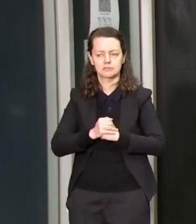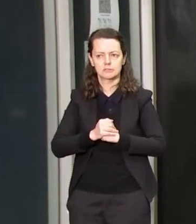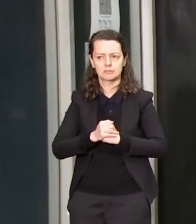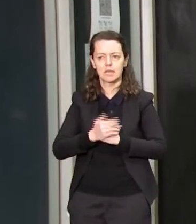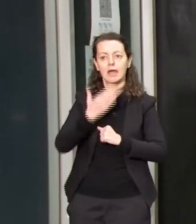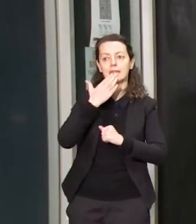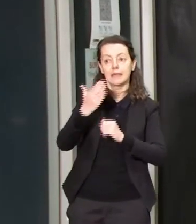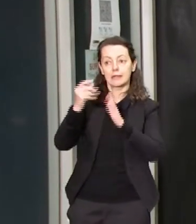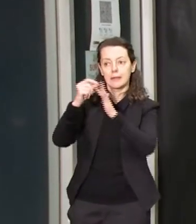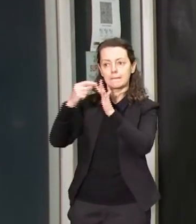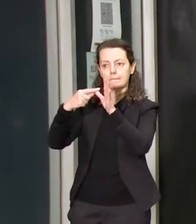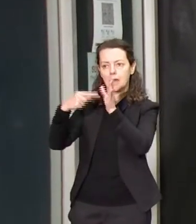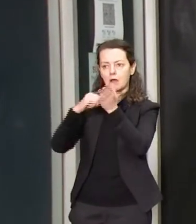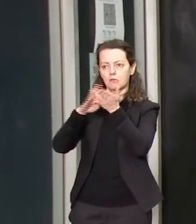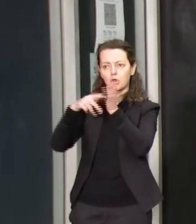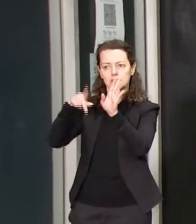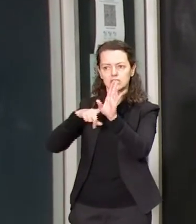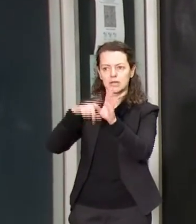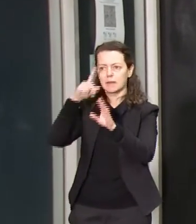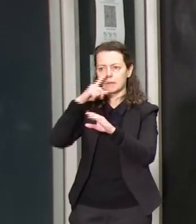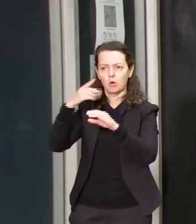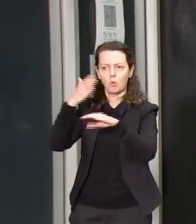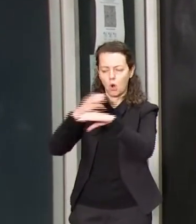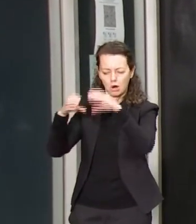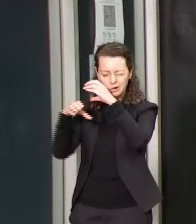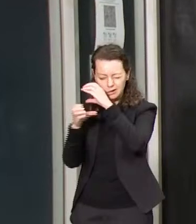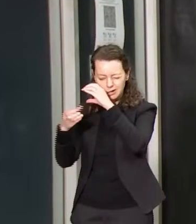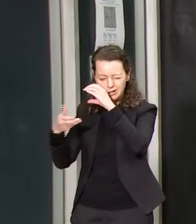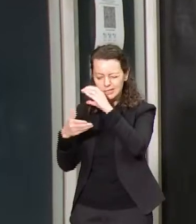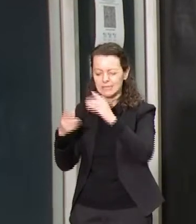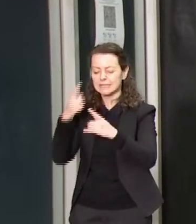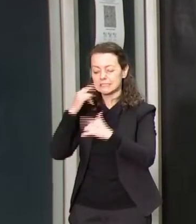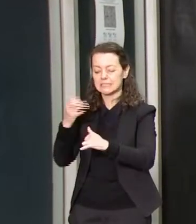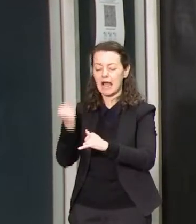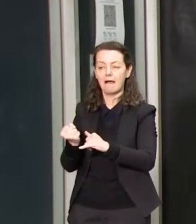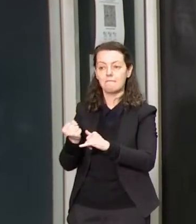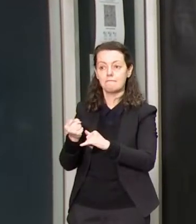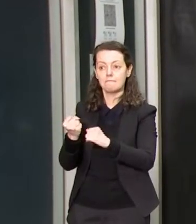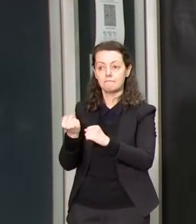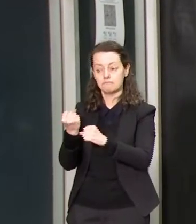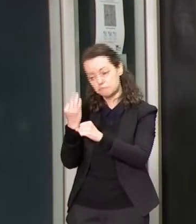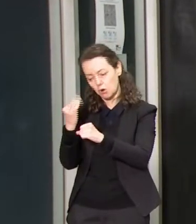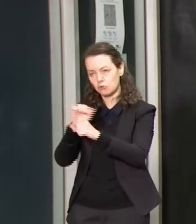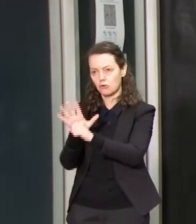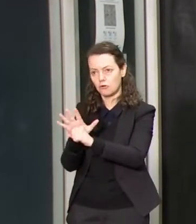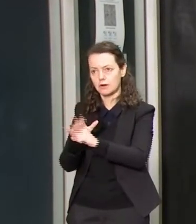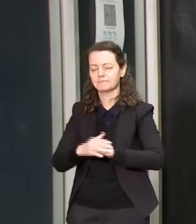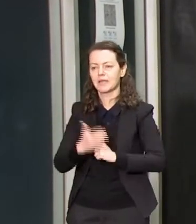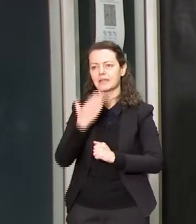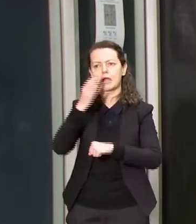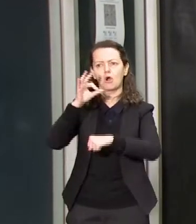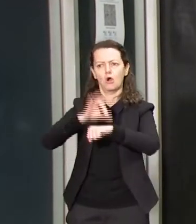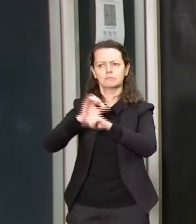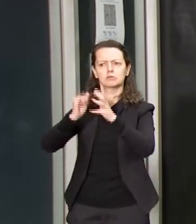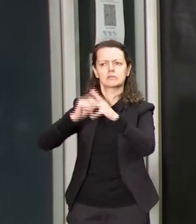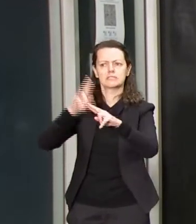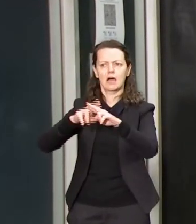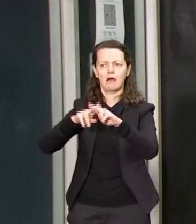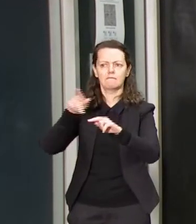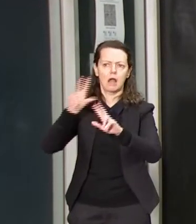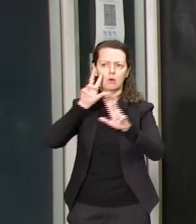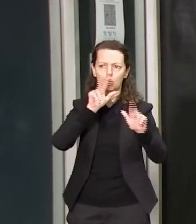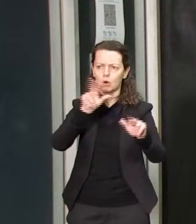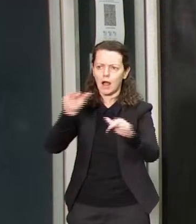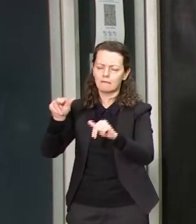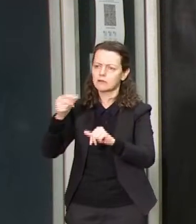that testing in huge numbers still, and all of the testing site staff, as well as the hospital staff who continue to care for